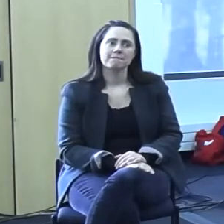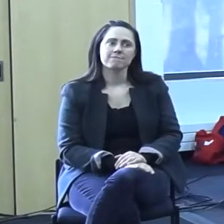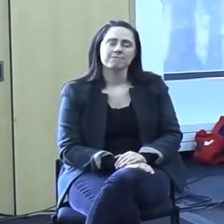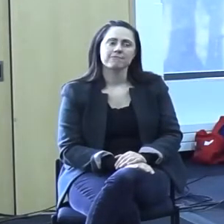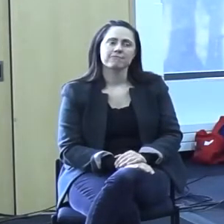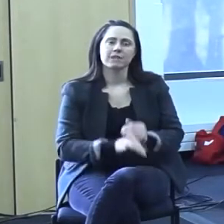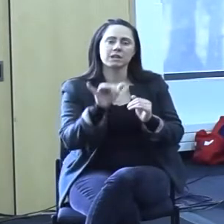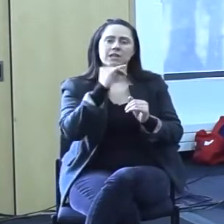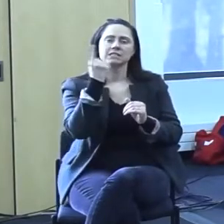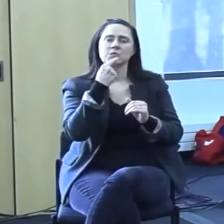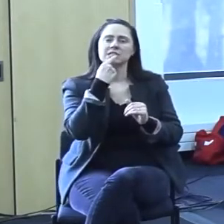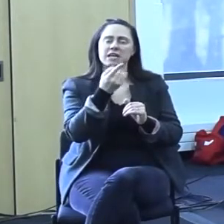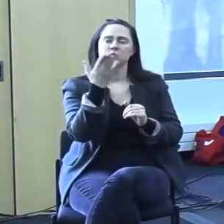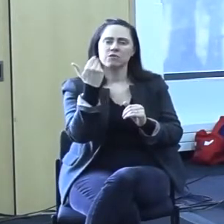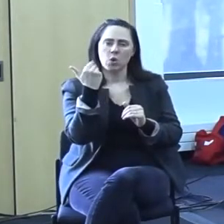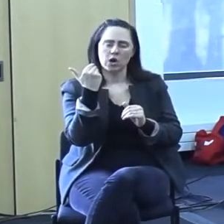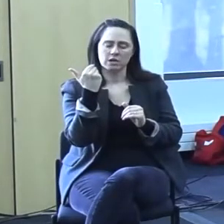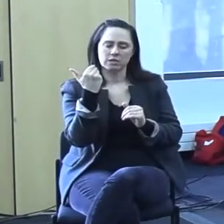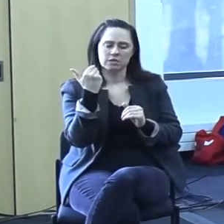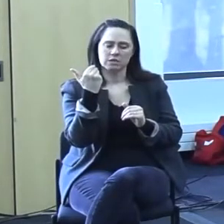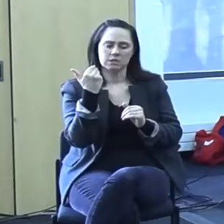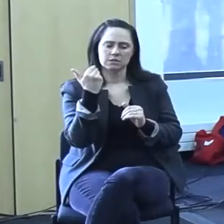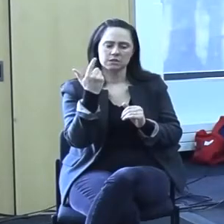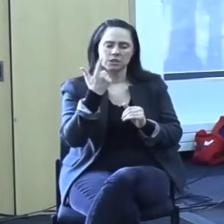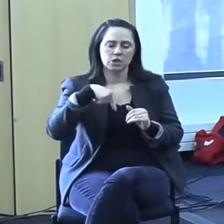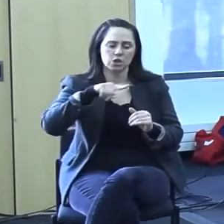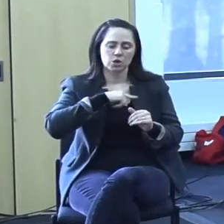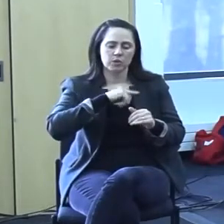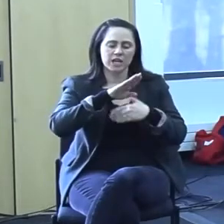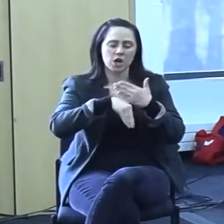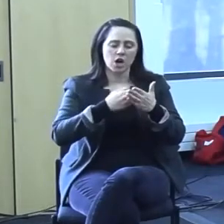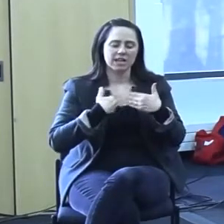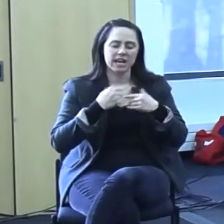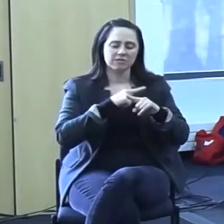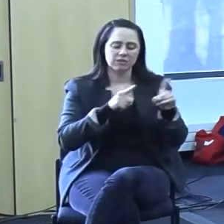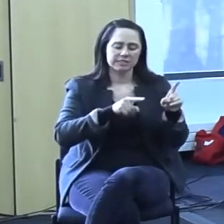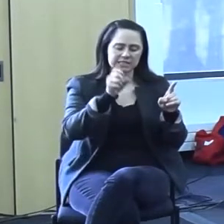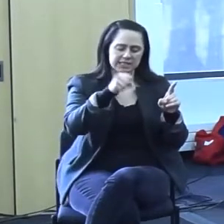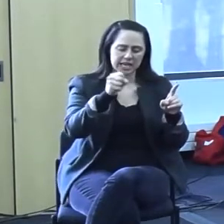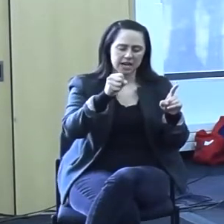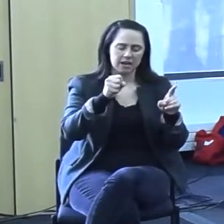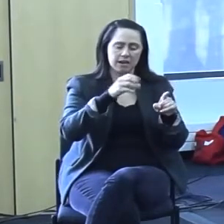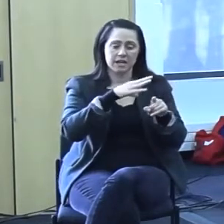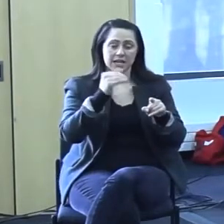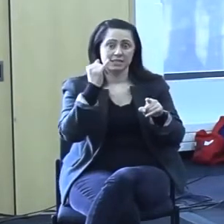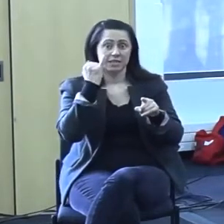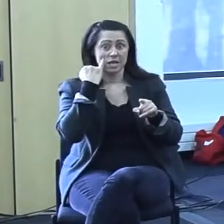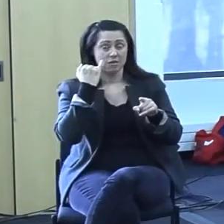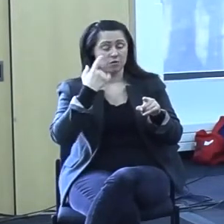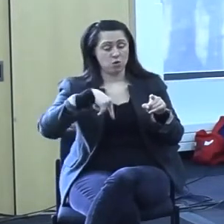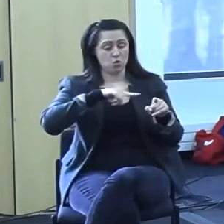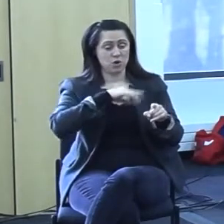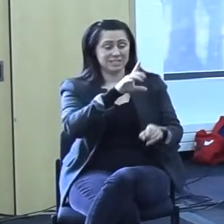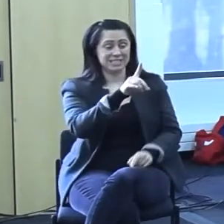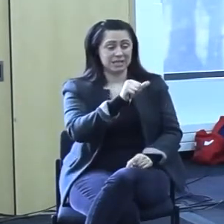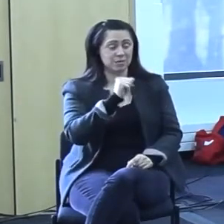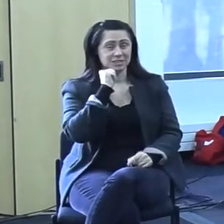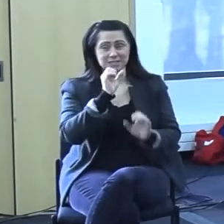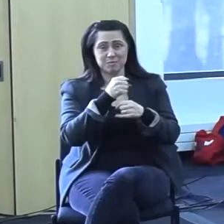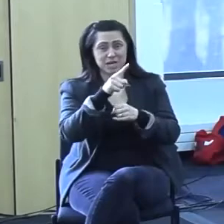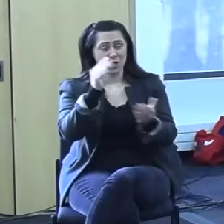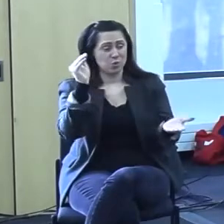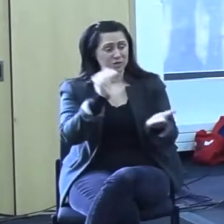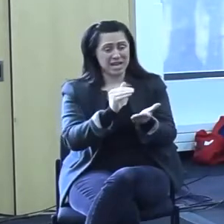like someone said before, like we all have our differences, and being disabled doesn't make you lesser than someone